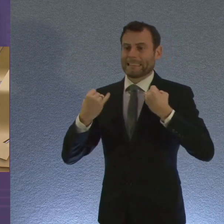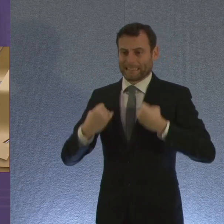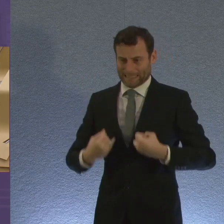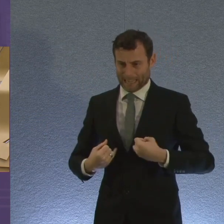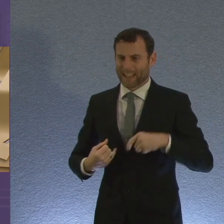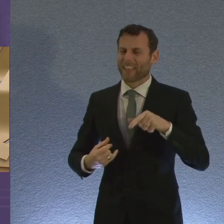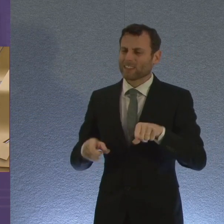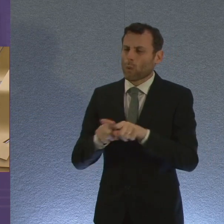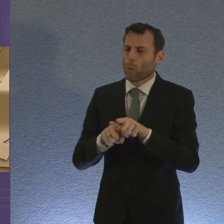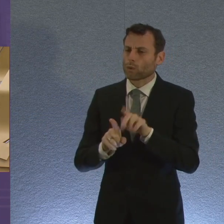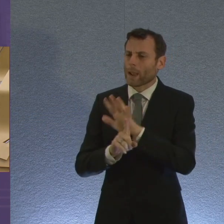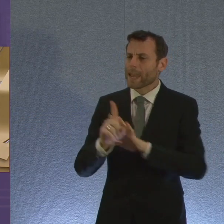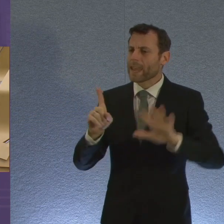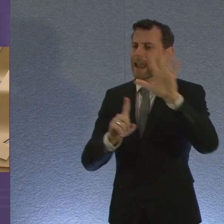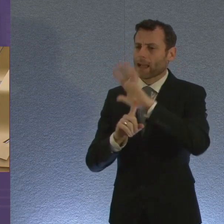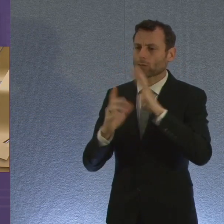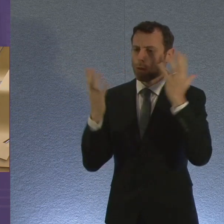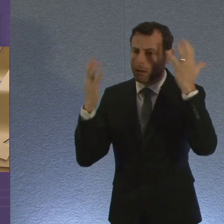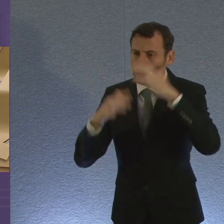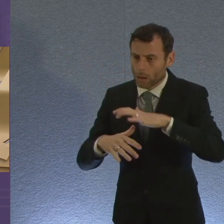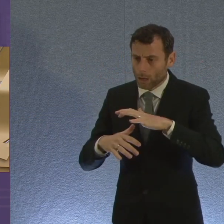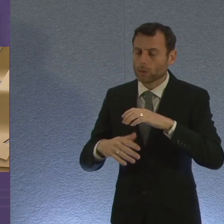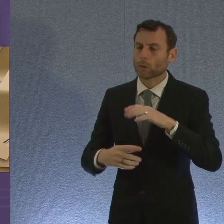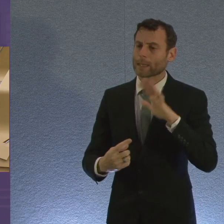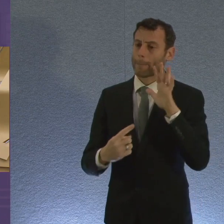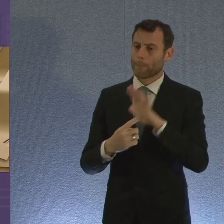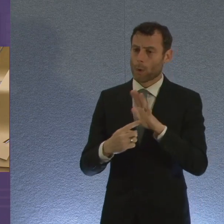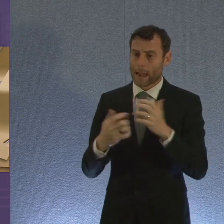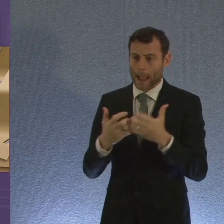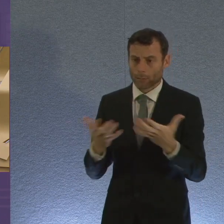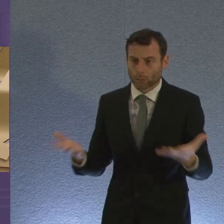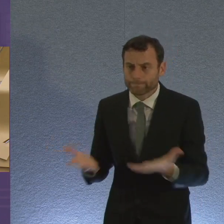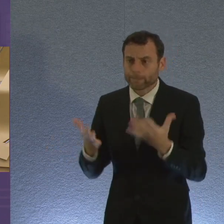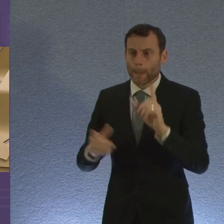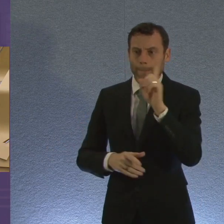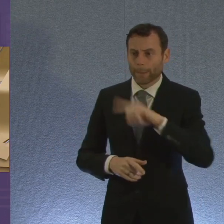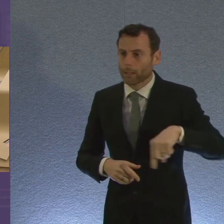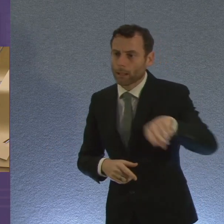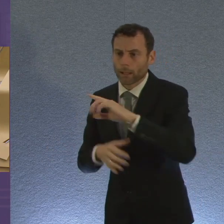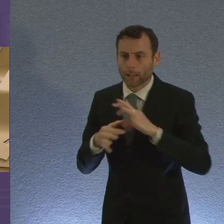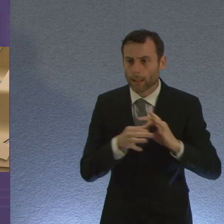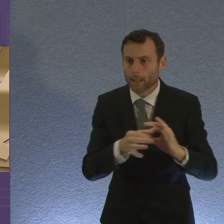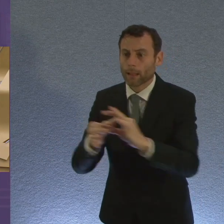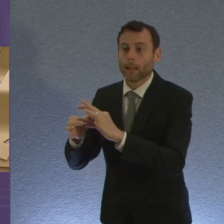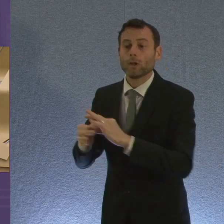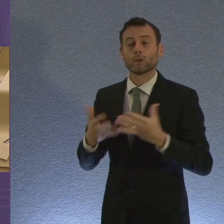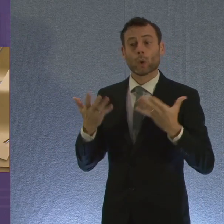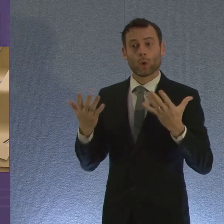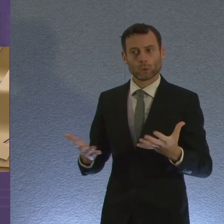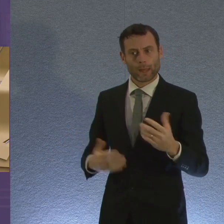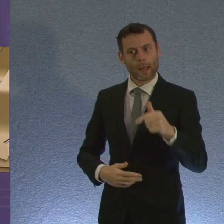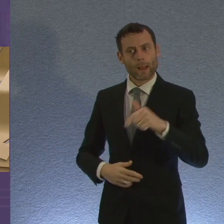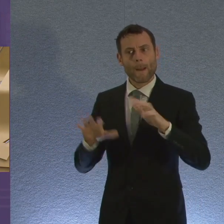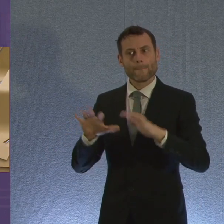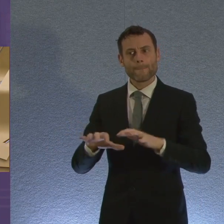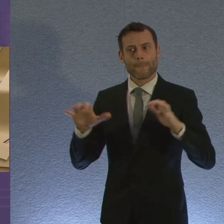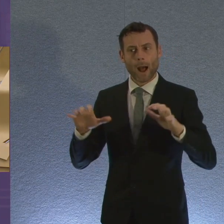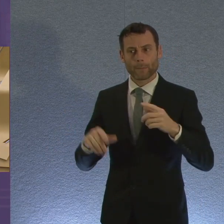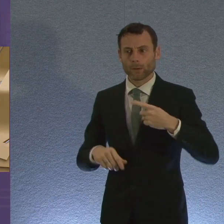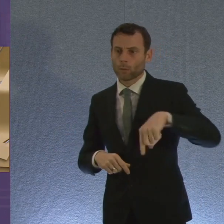to help one another through this most difficult of times. Today, as a Parliament, we're meeting to consider emergency legislation